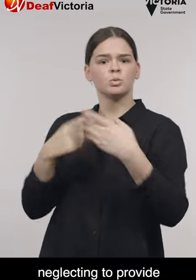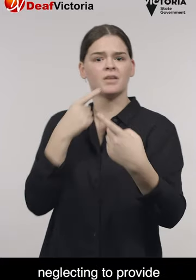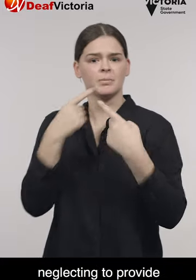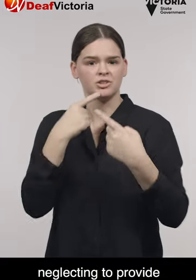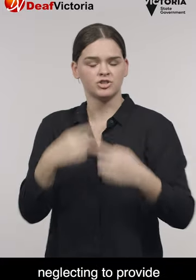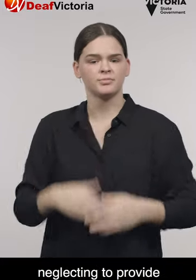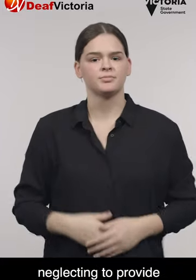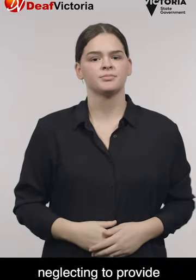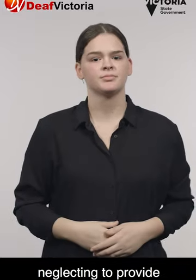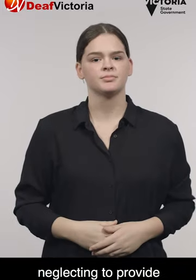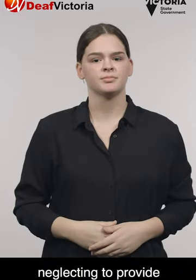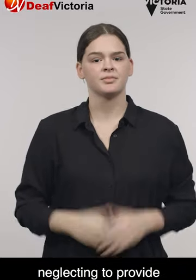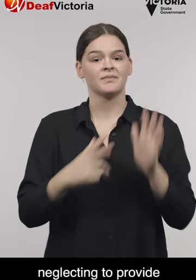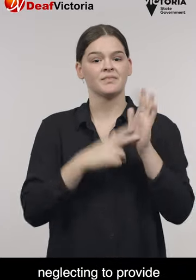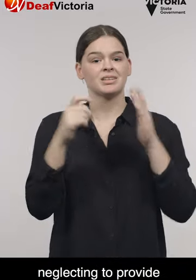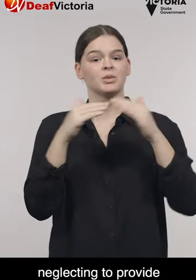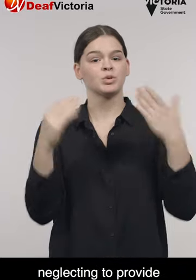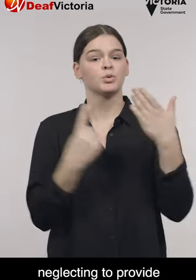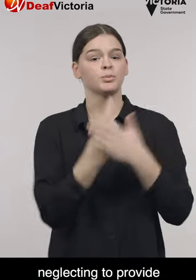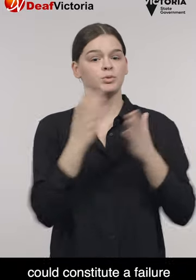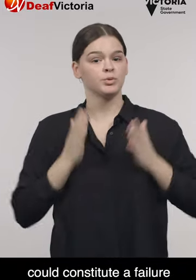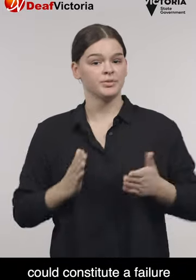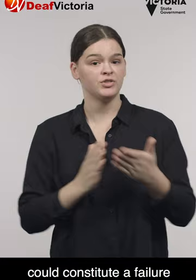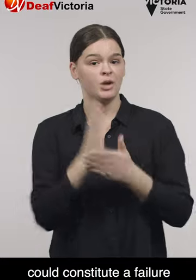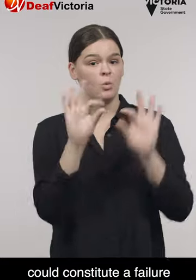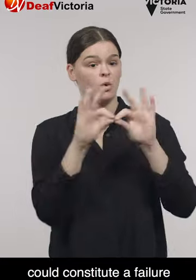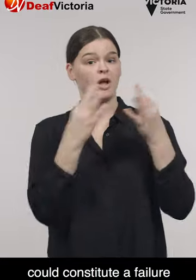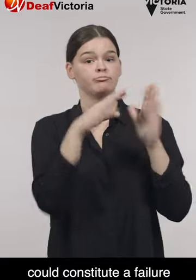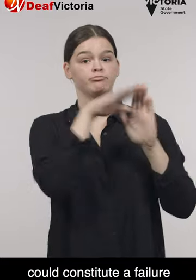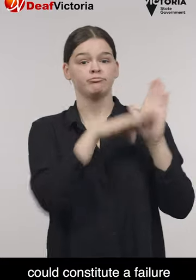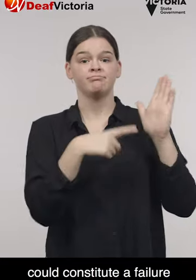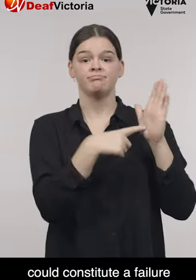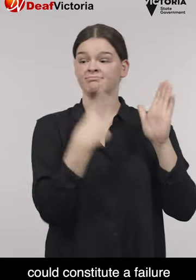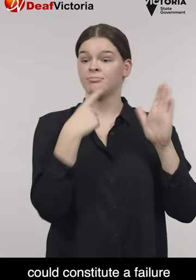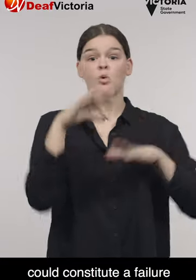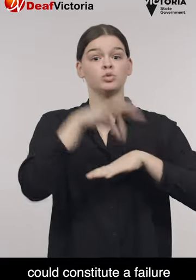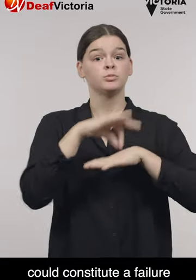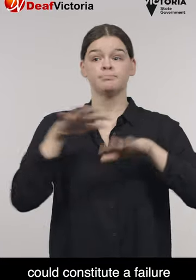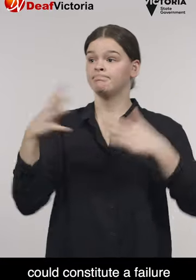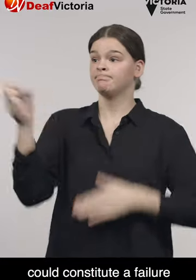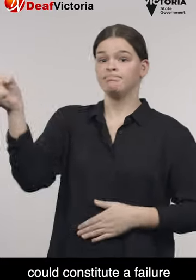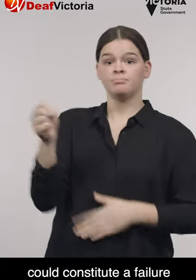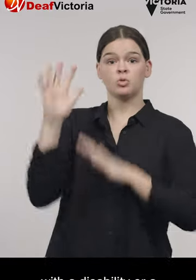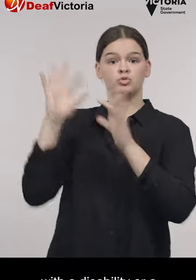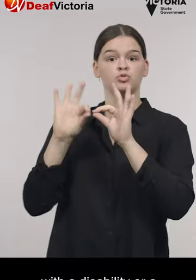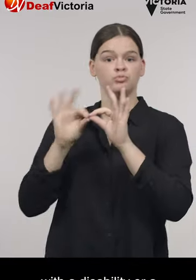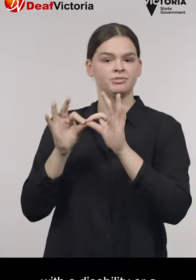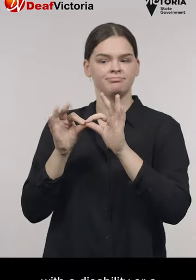provide patients adequate access to interpreters could constitute a failure to make reasonable adjustments for a patient with a disability